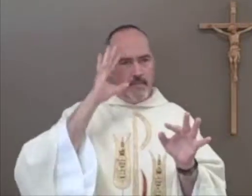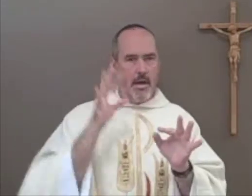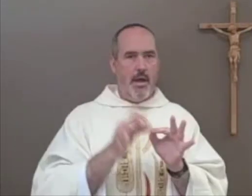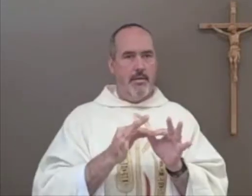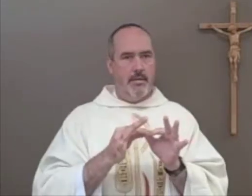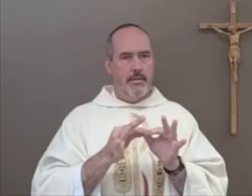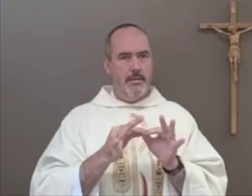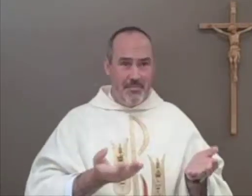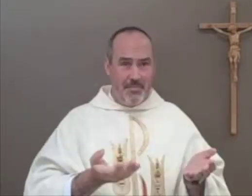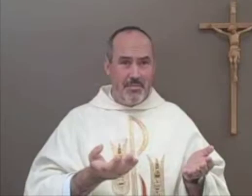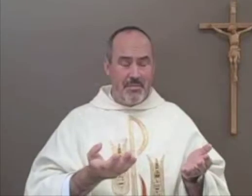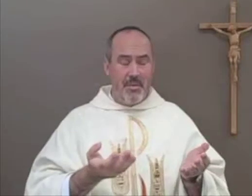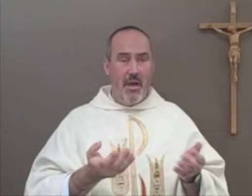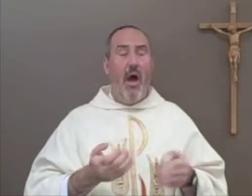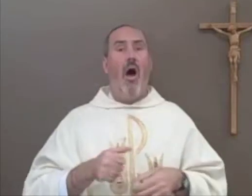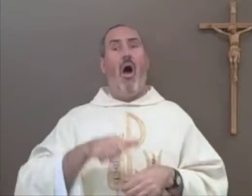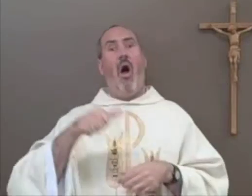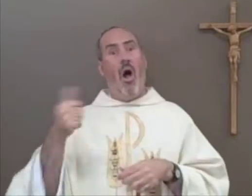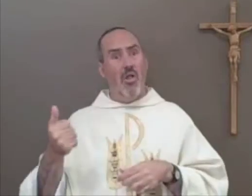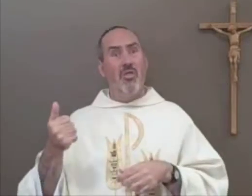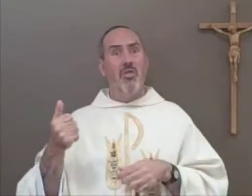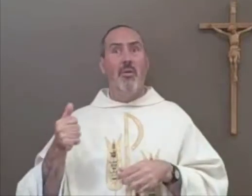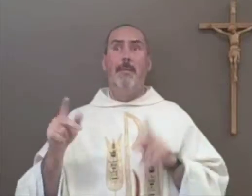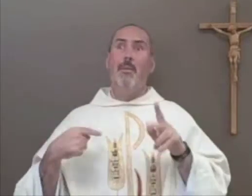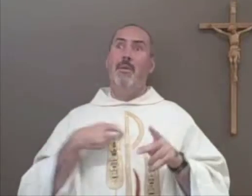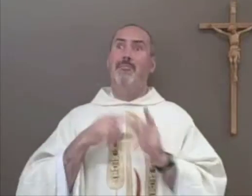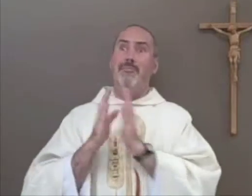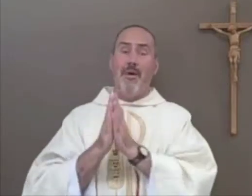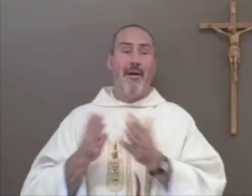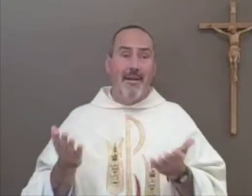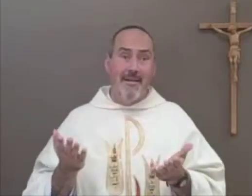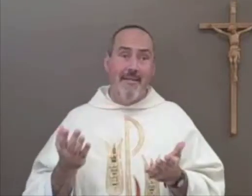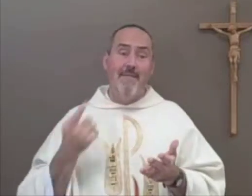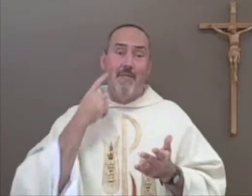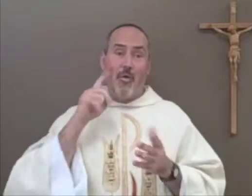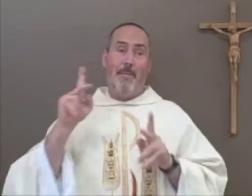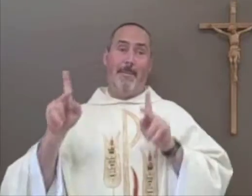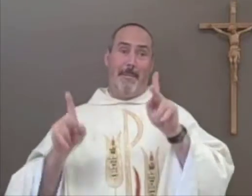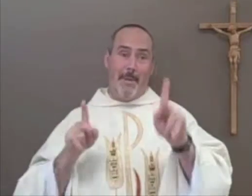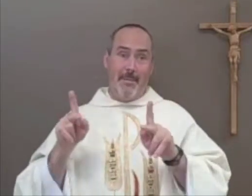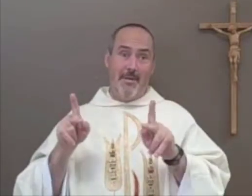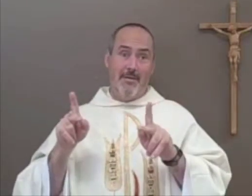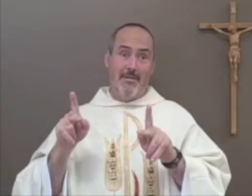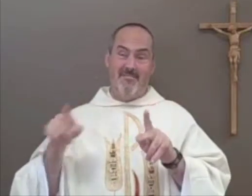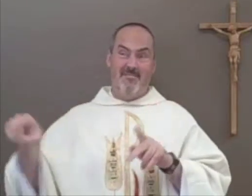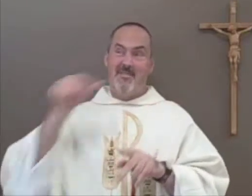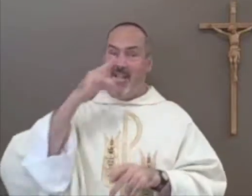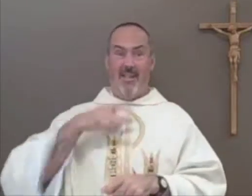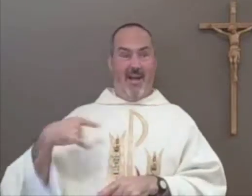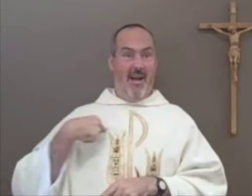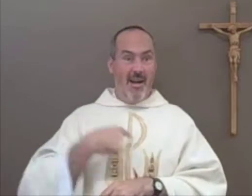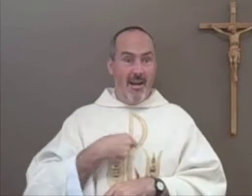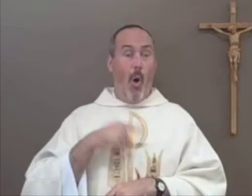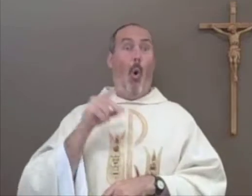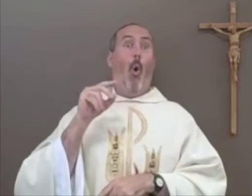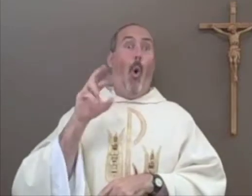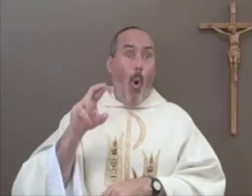give them strength to not give up on their faith. We also need to pray for people who don't even like